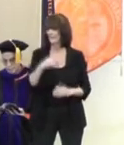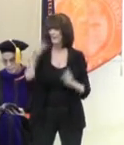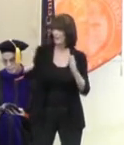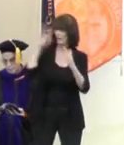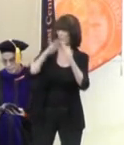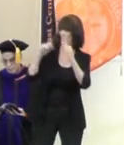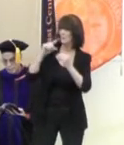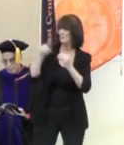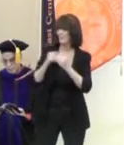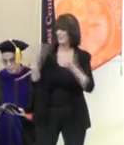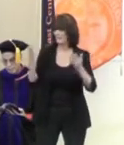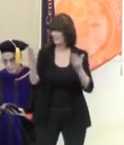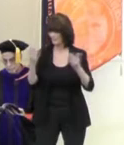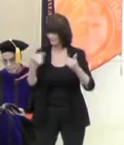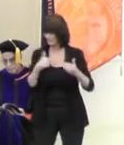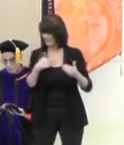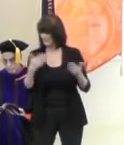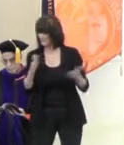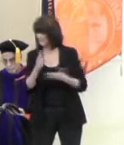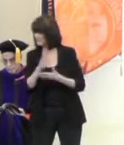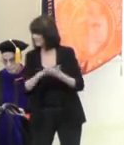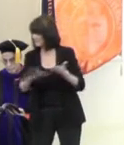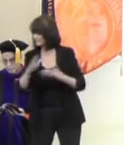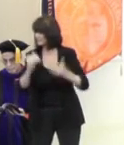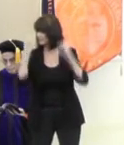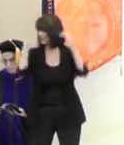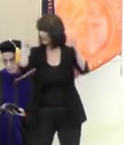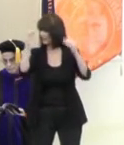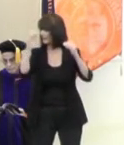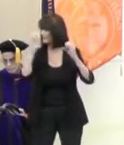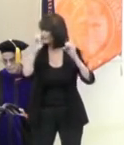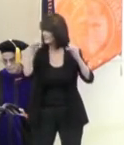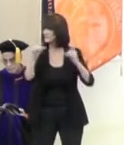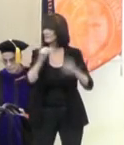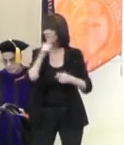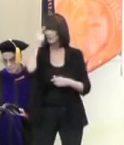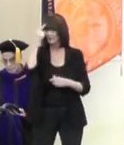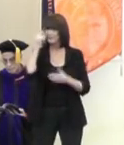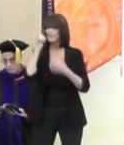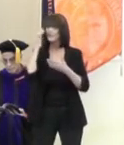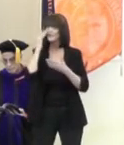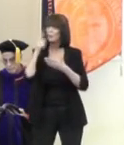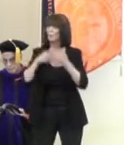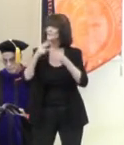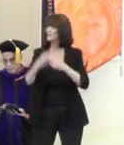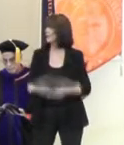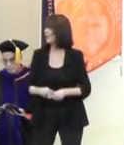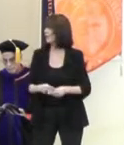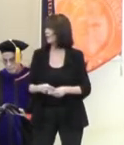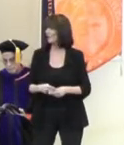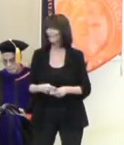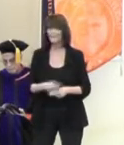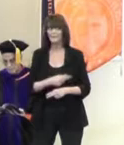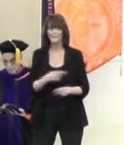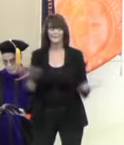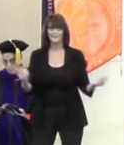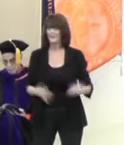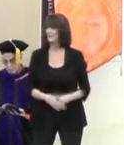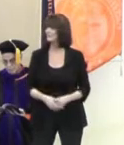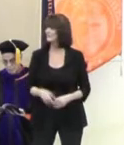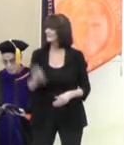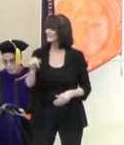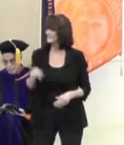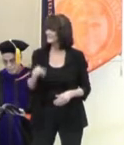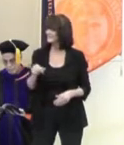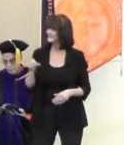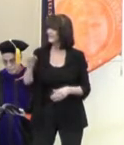worry about here I am at an institution of higher education, and I don't think they know what to call these things. Is this